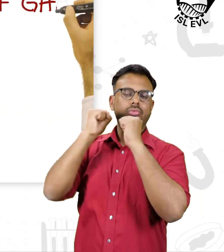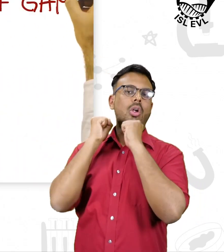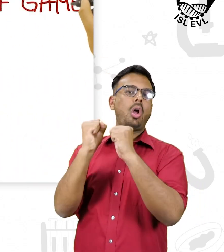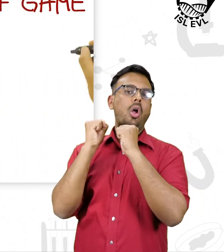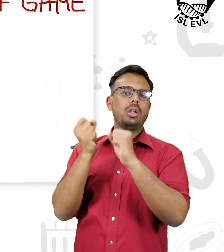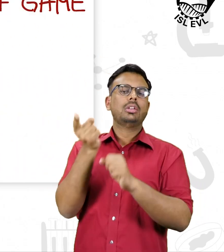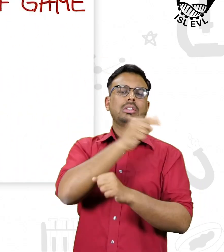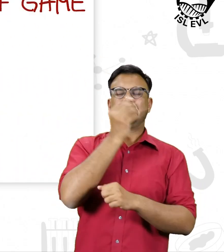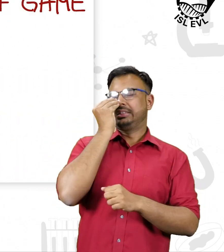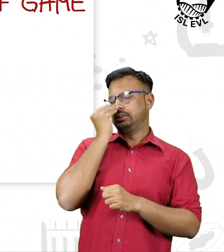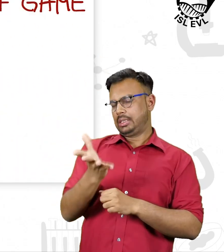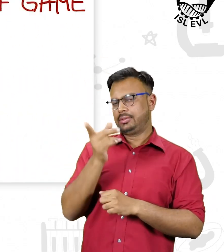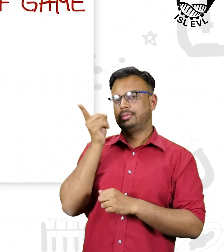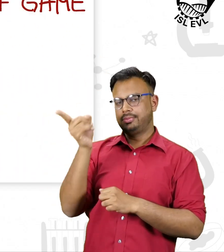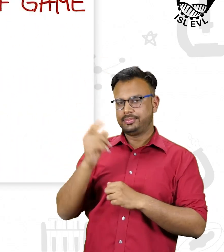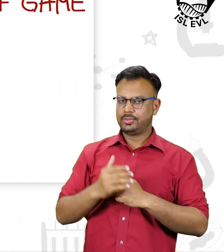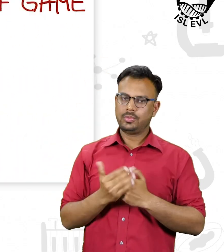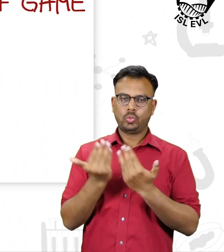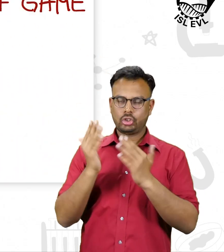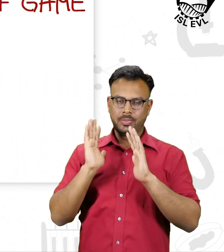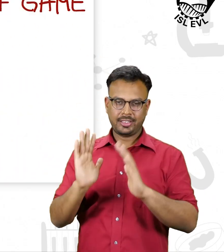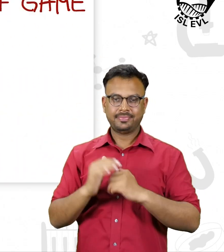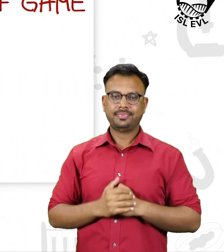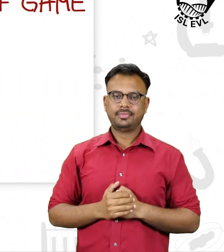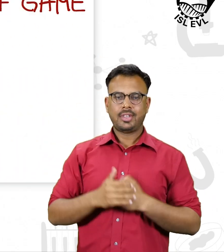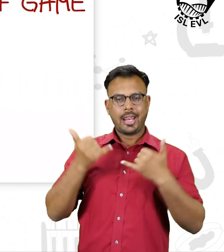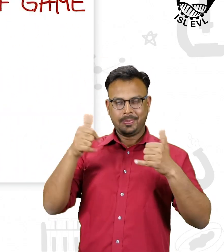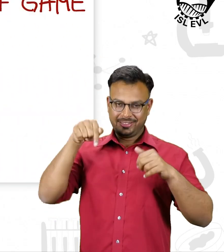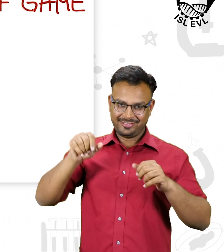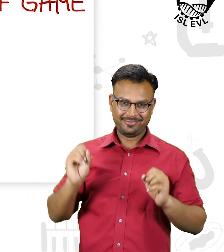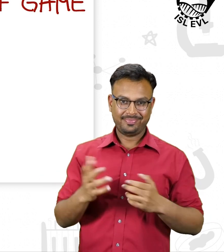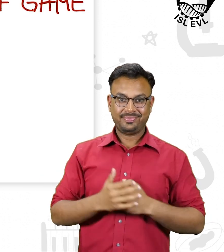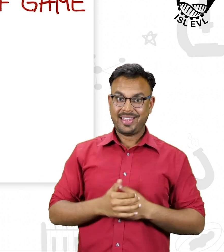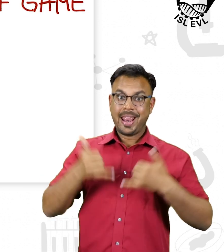Now it's time to play and learn. This interactive